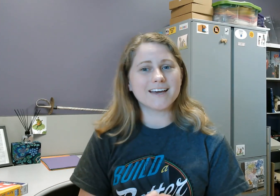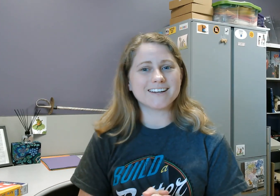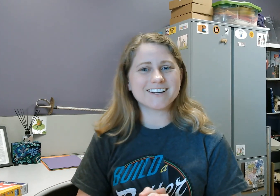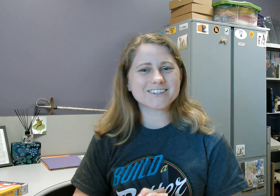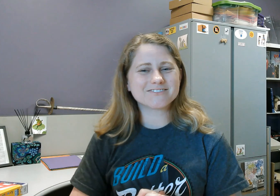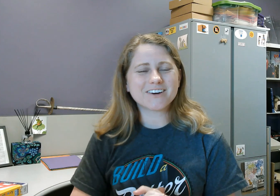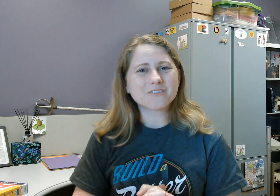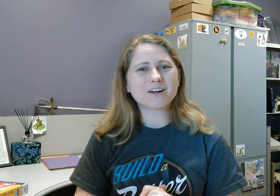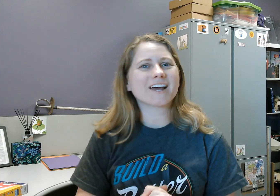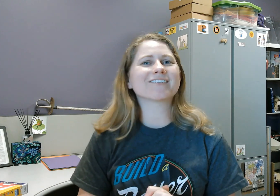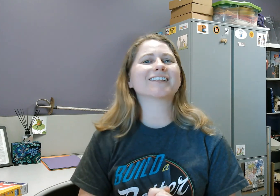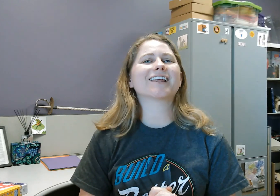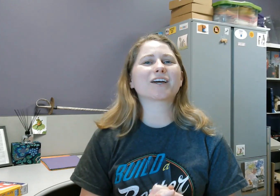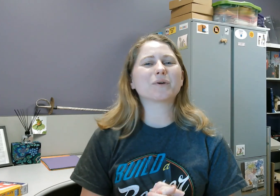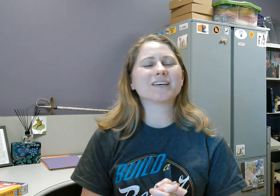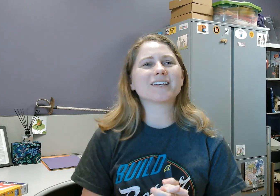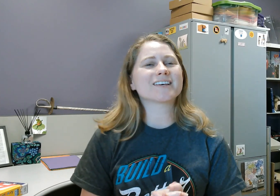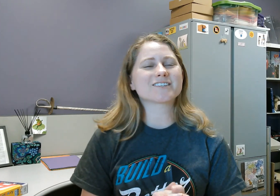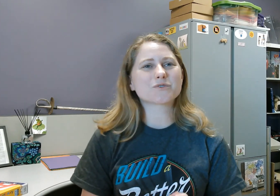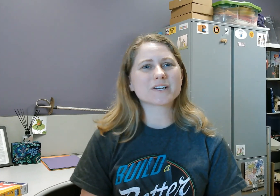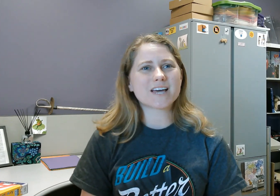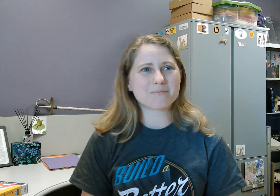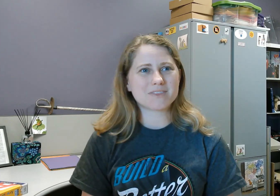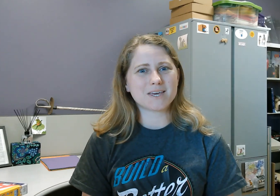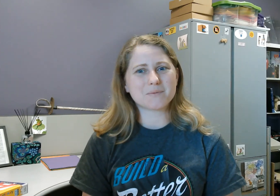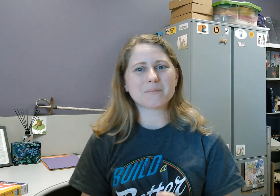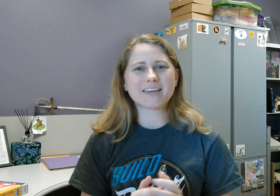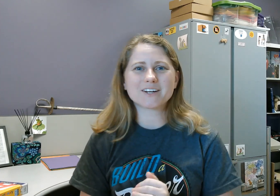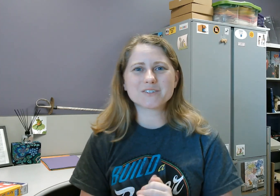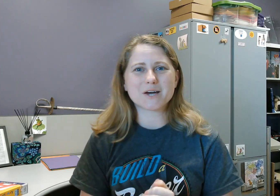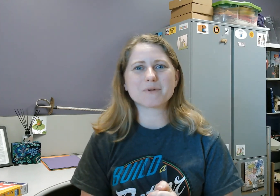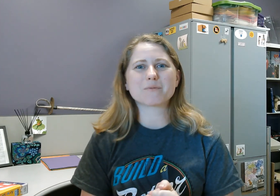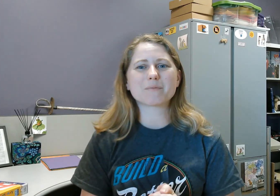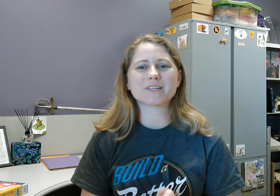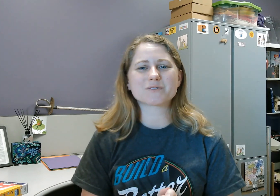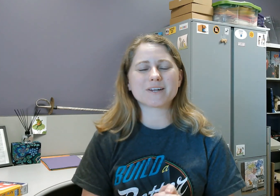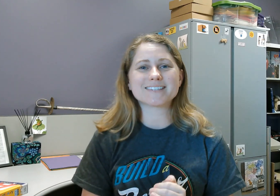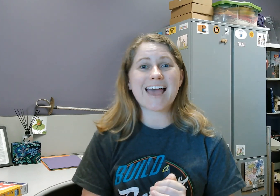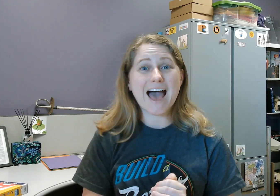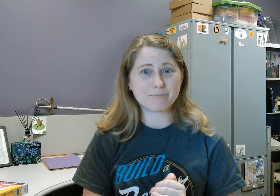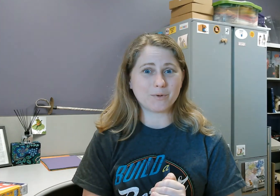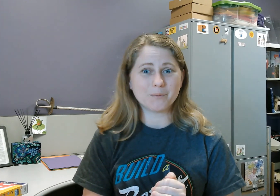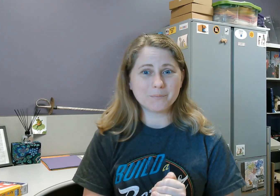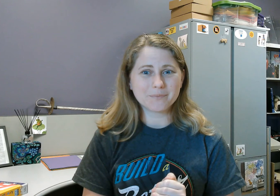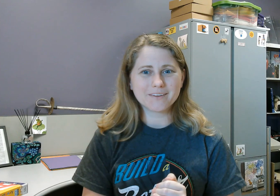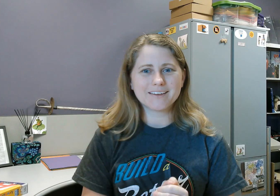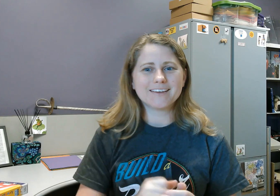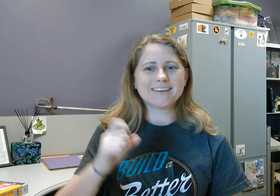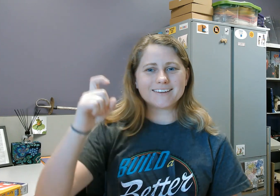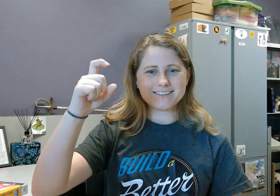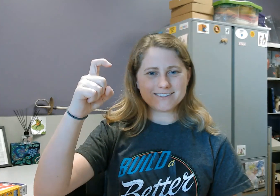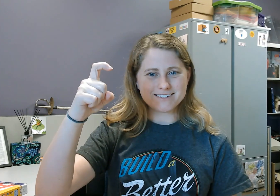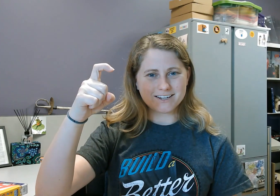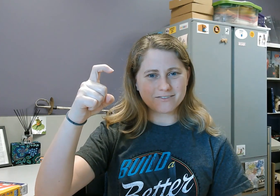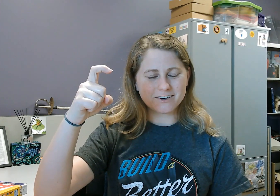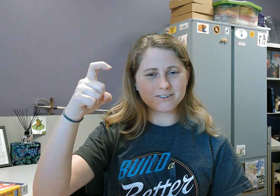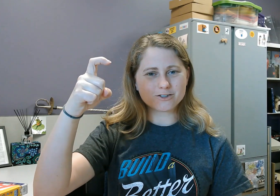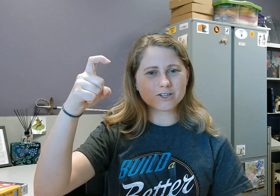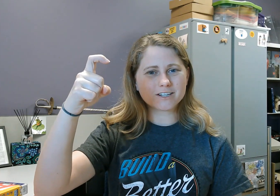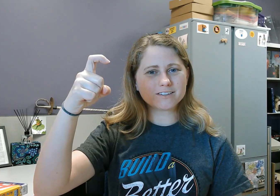And another fun one I really like we did as a storytime theme, and my kiddos helped me remember this one, is apple. You take your finger and you crook it